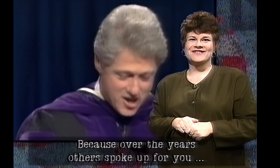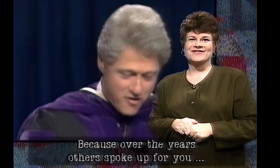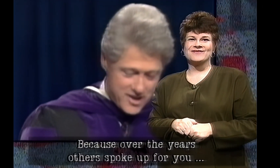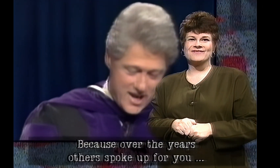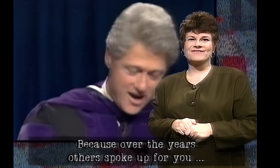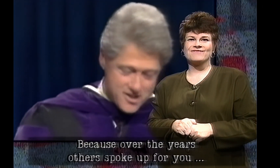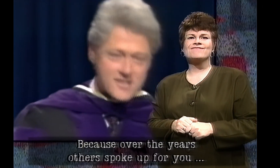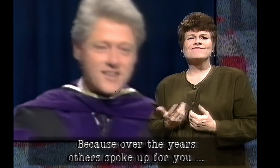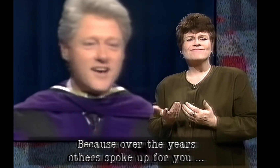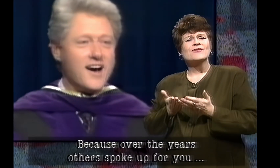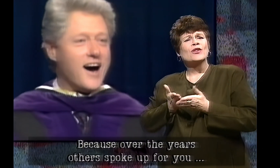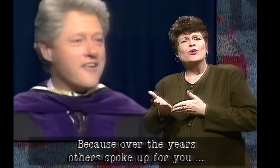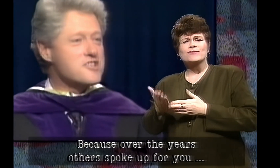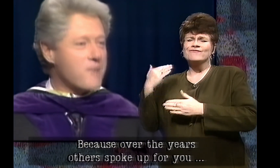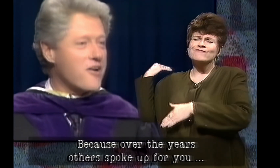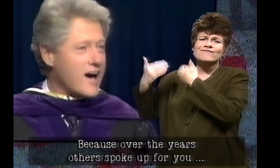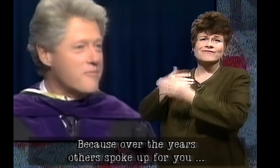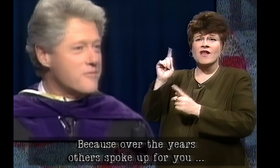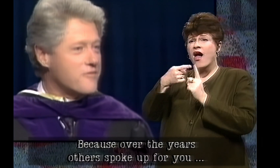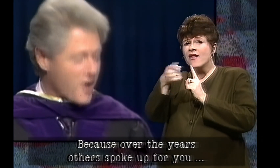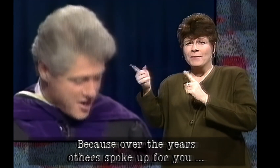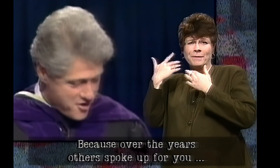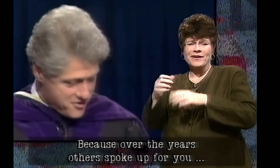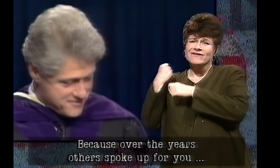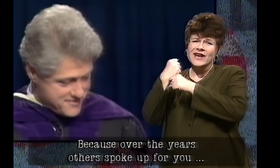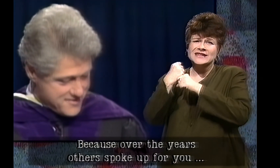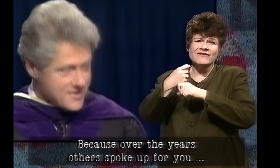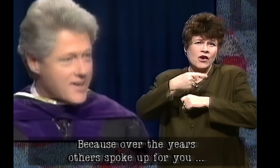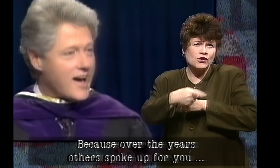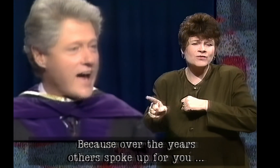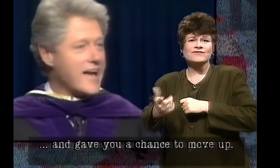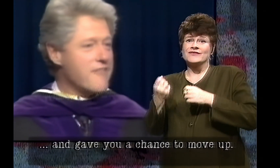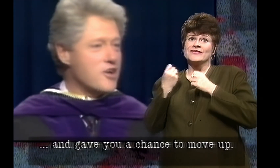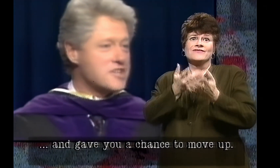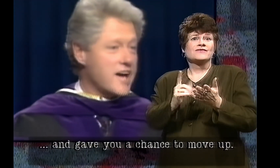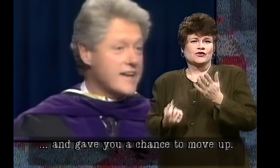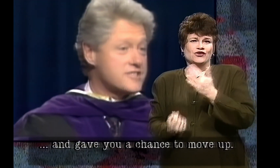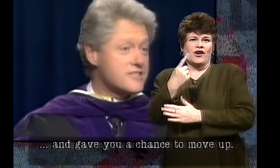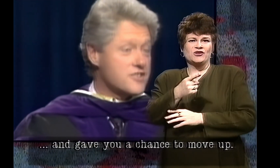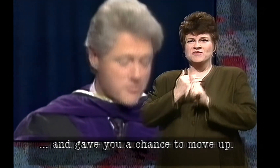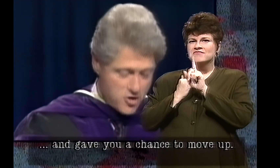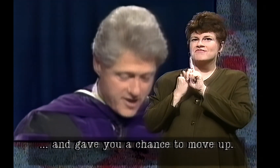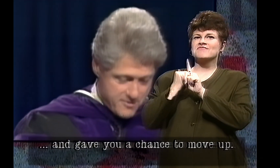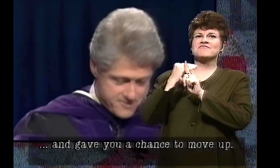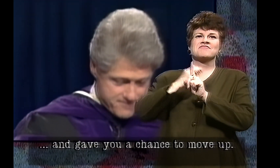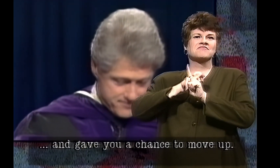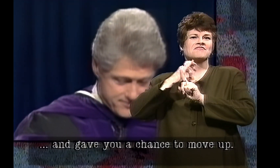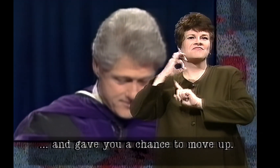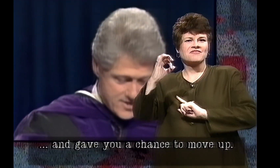Because over the years, others spoke up for you and gave you a chance to move